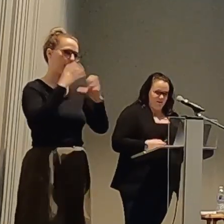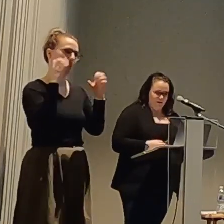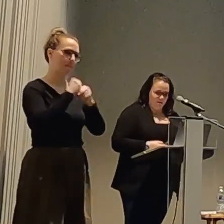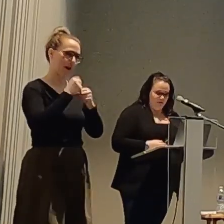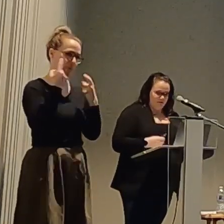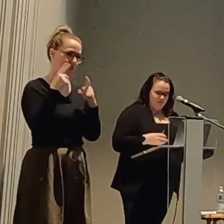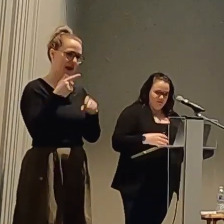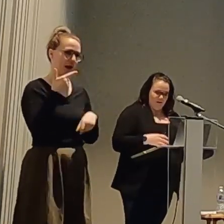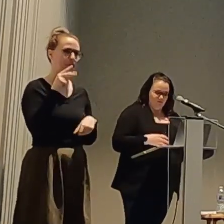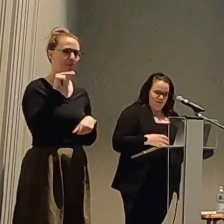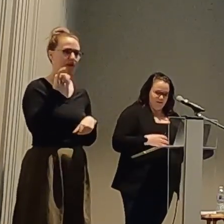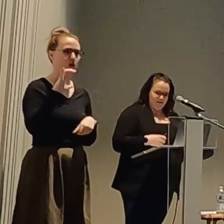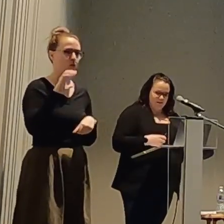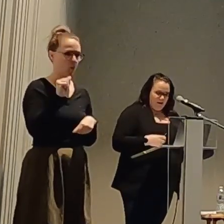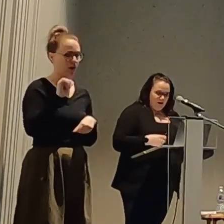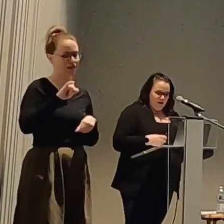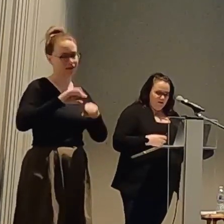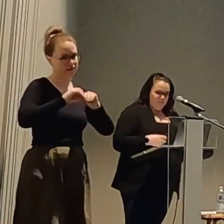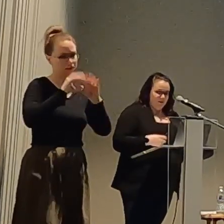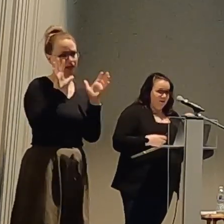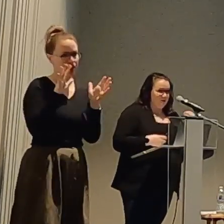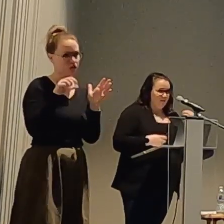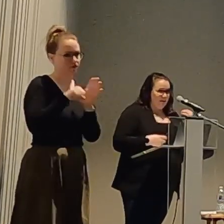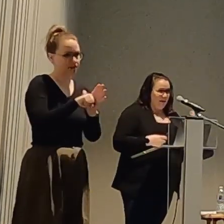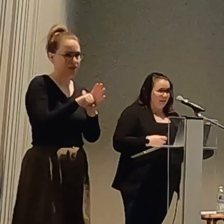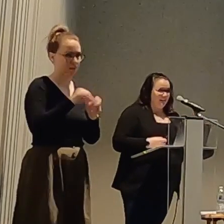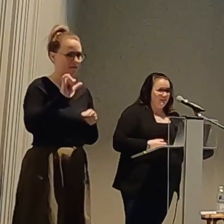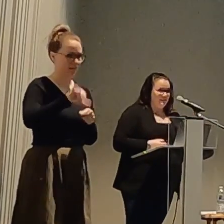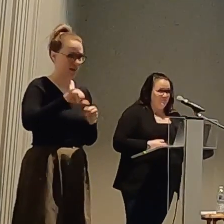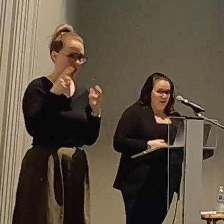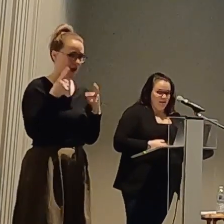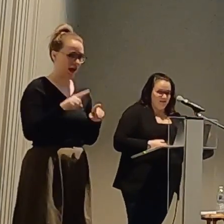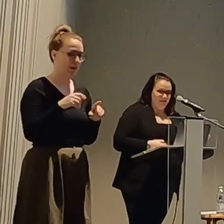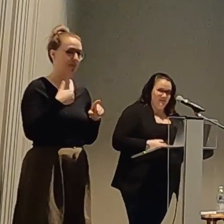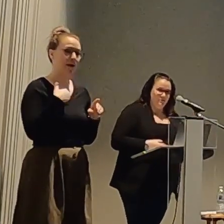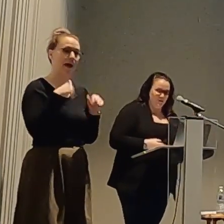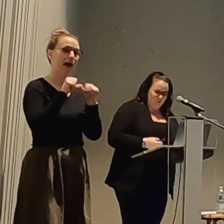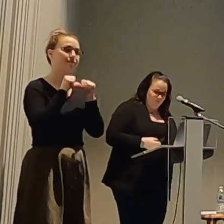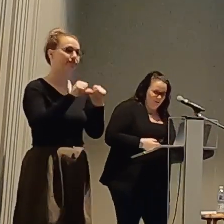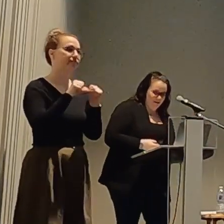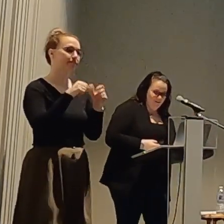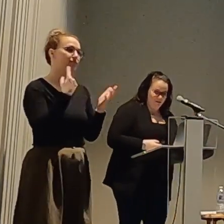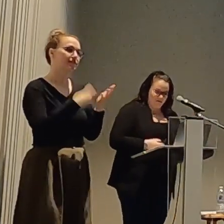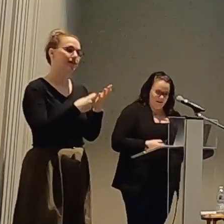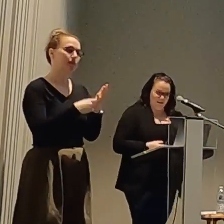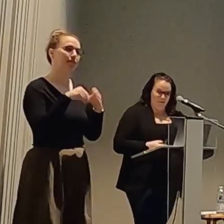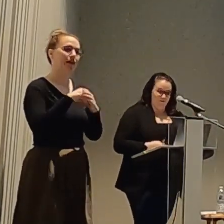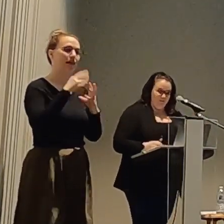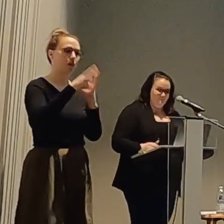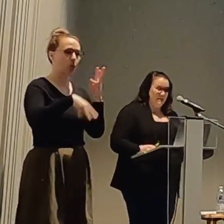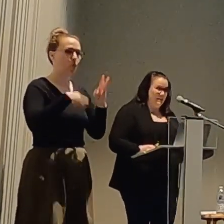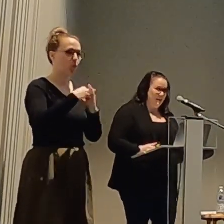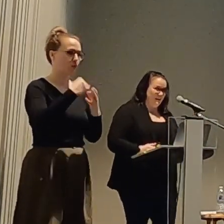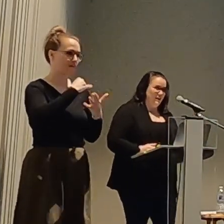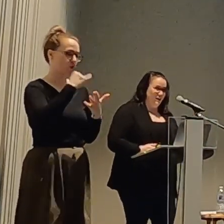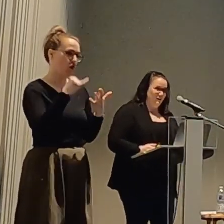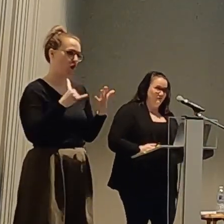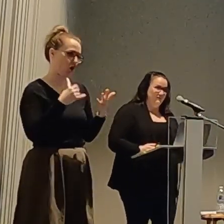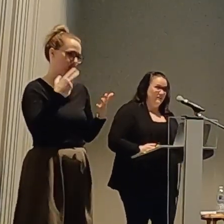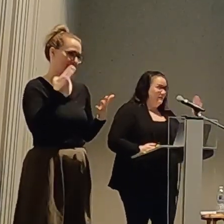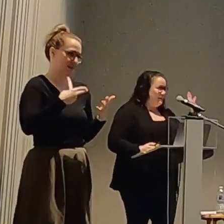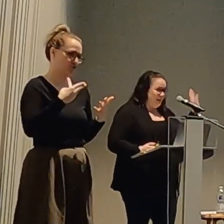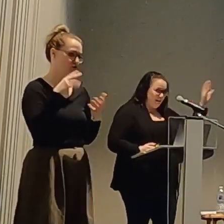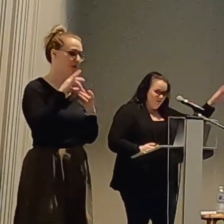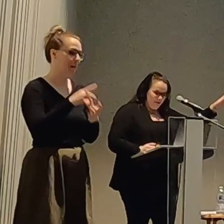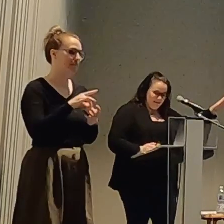very clear element of this. But there has been endless debate in the world of art history about the meaning